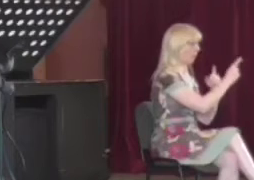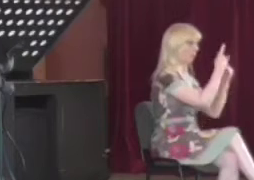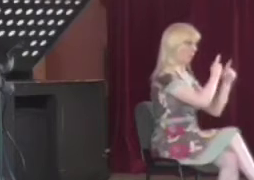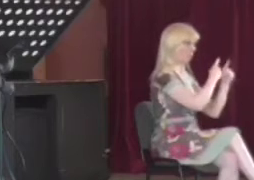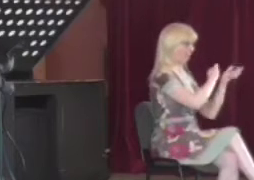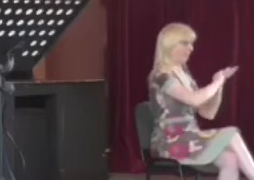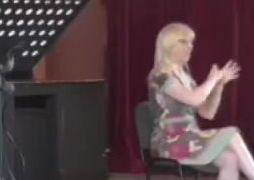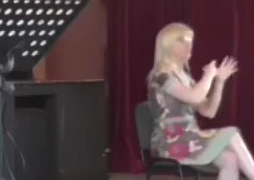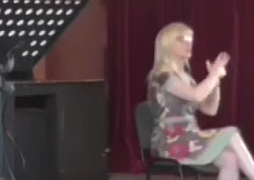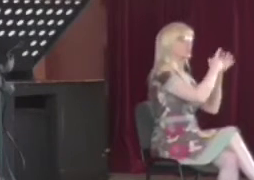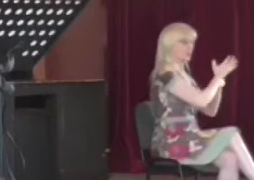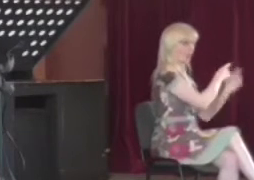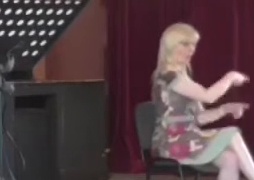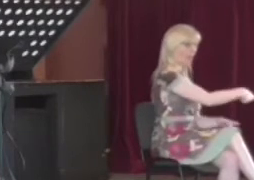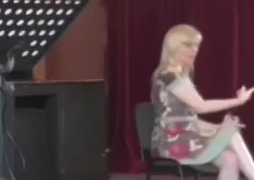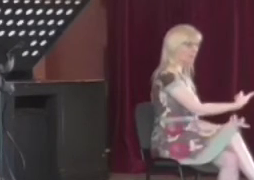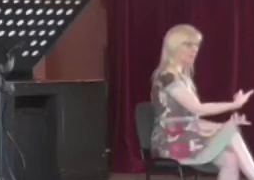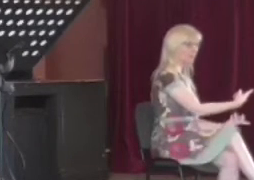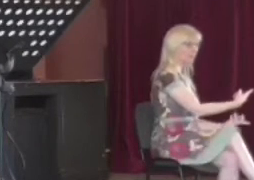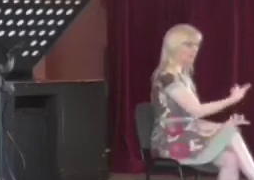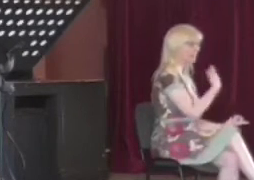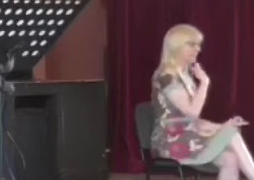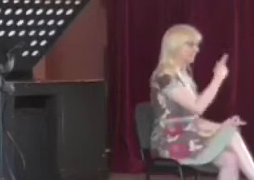strength. Wow.